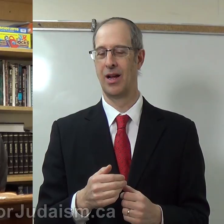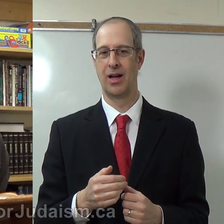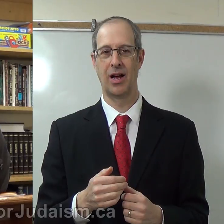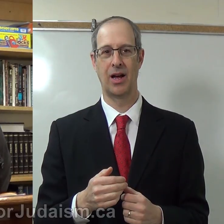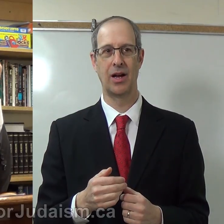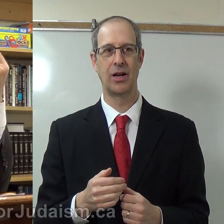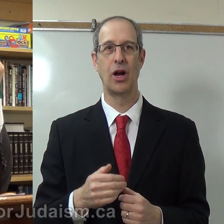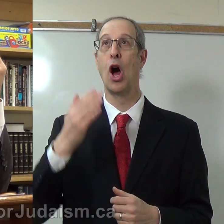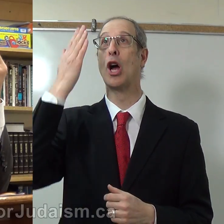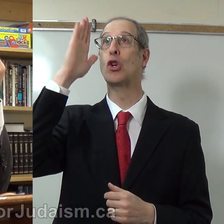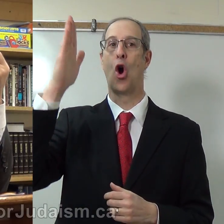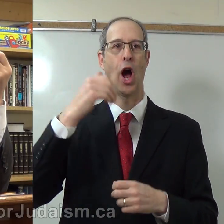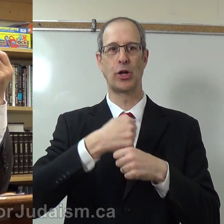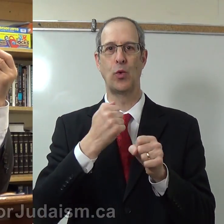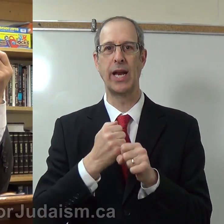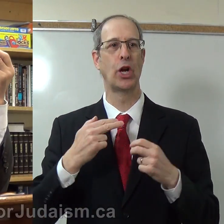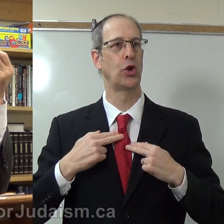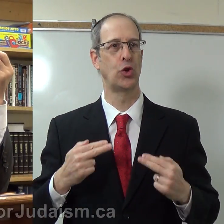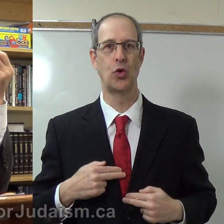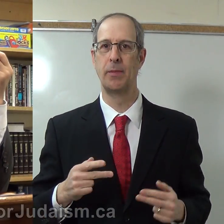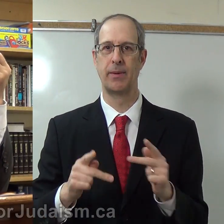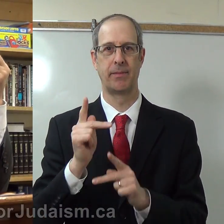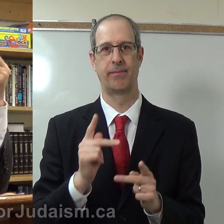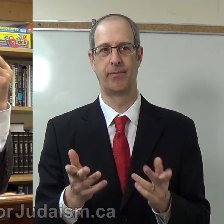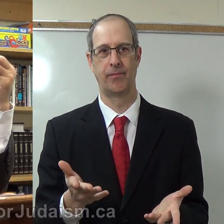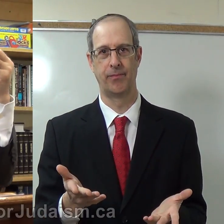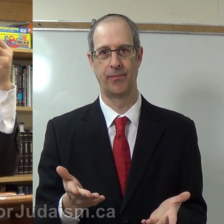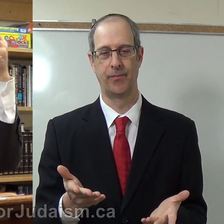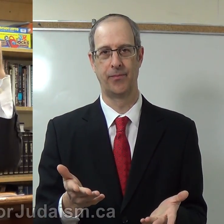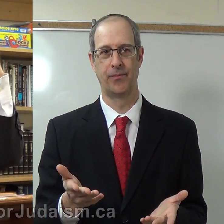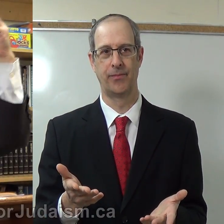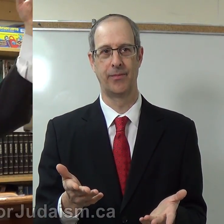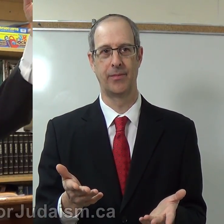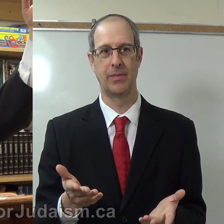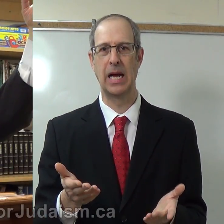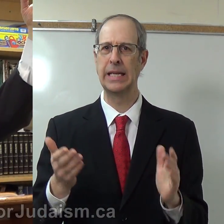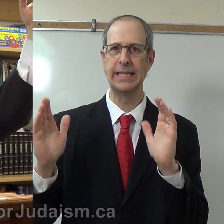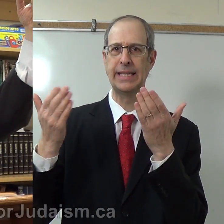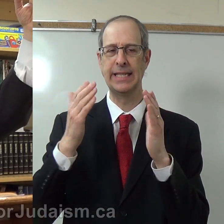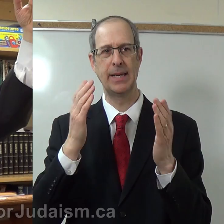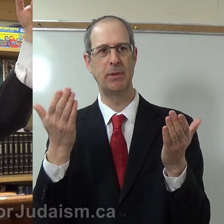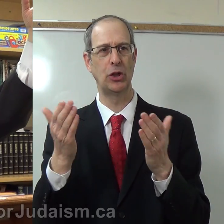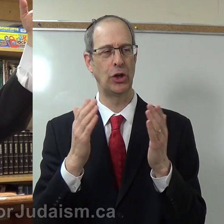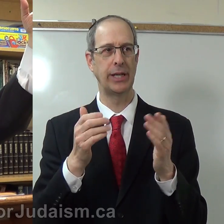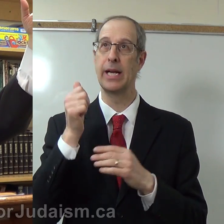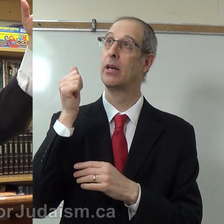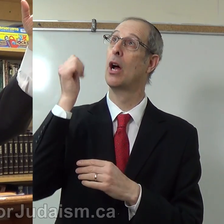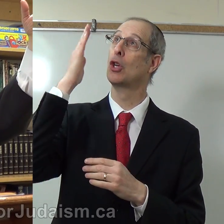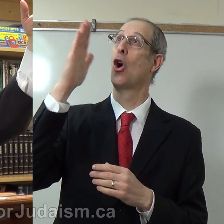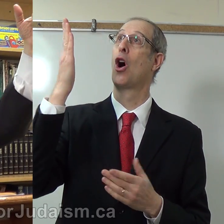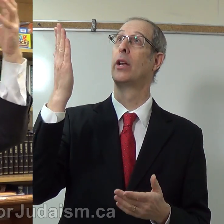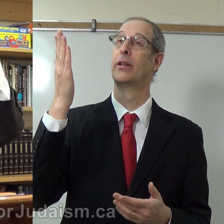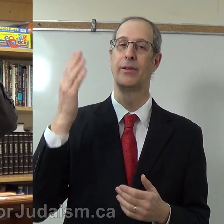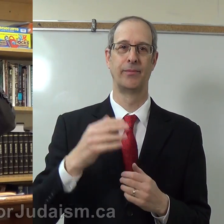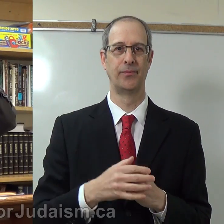God created human beings similar to God